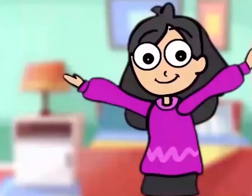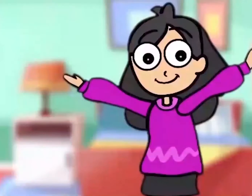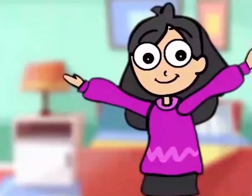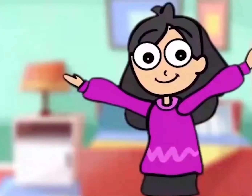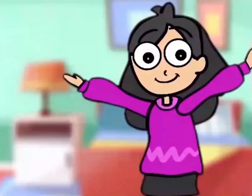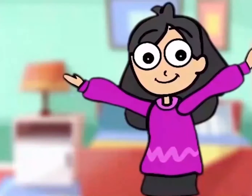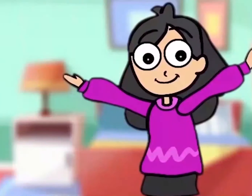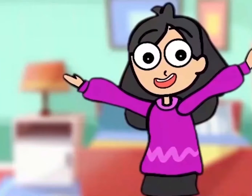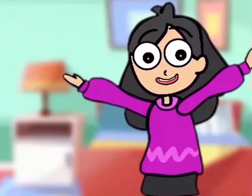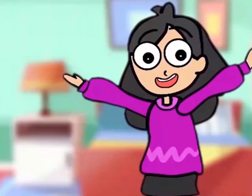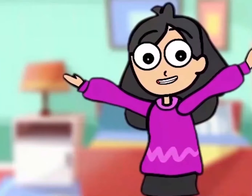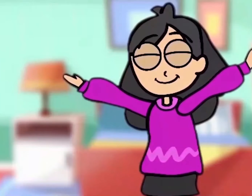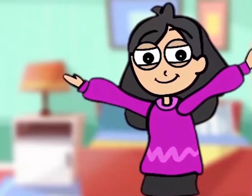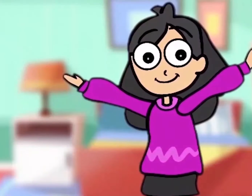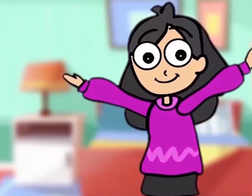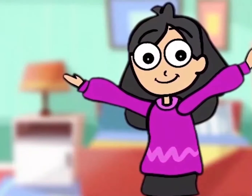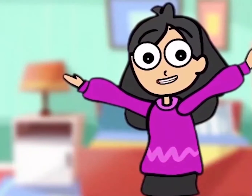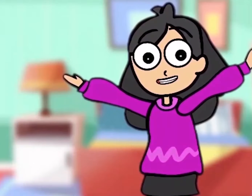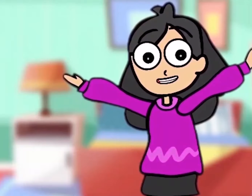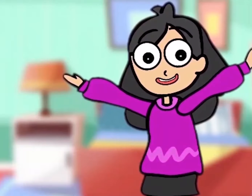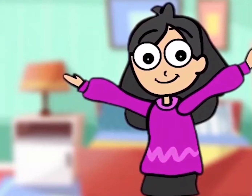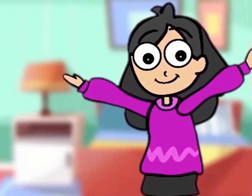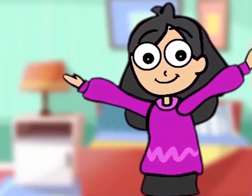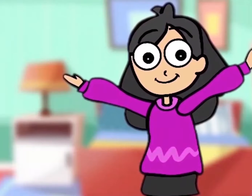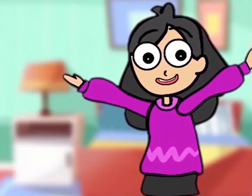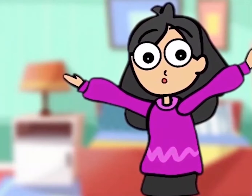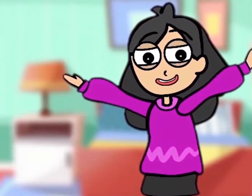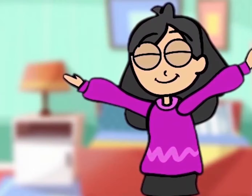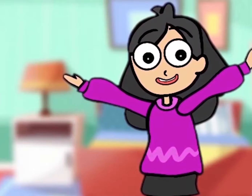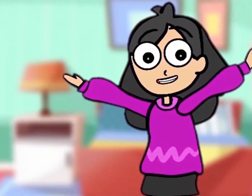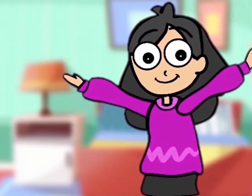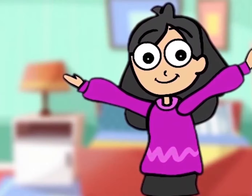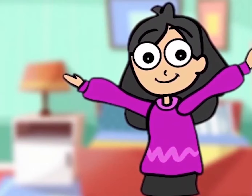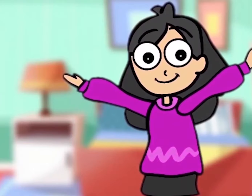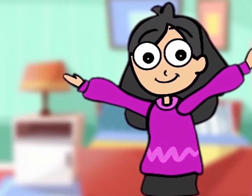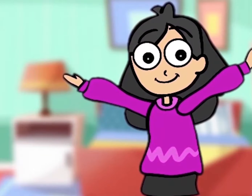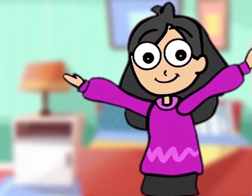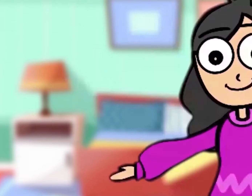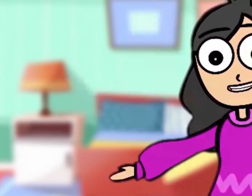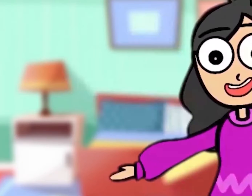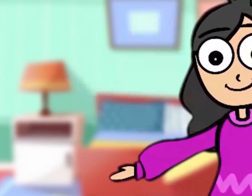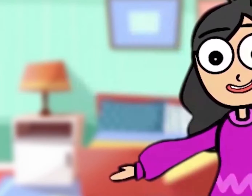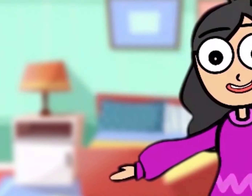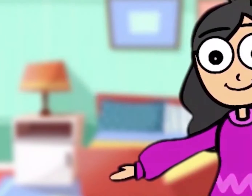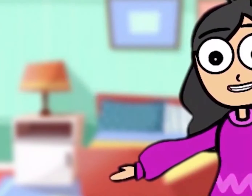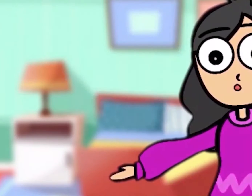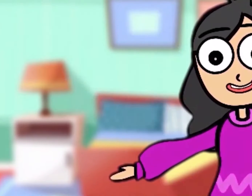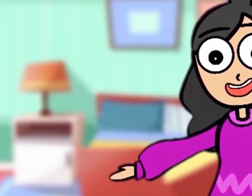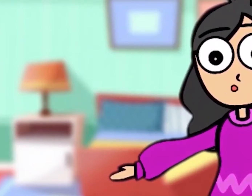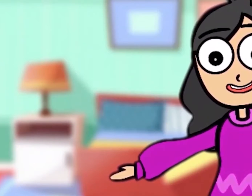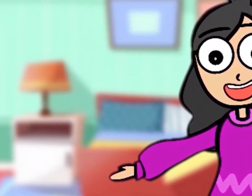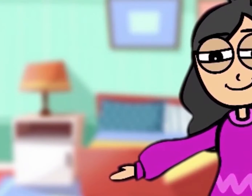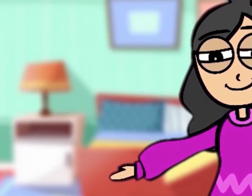Jesus. It's time for Rhapsody of Realities for Kids. We are going to